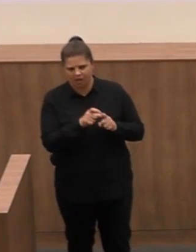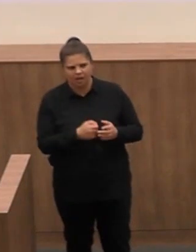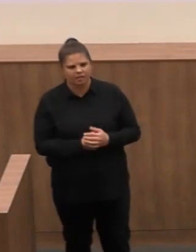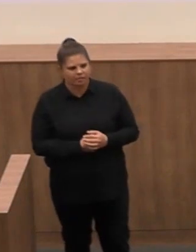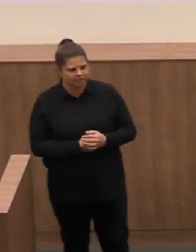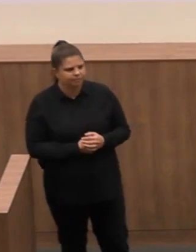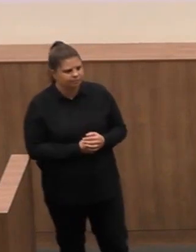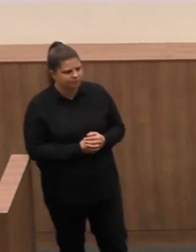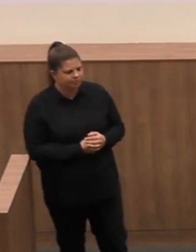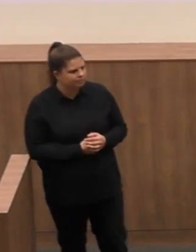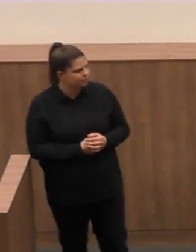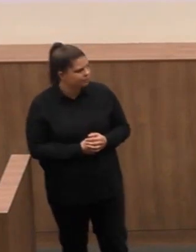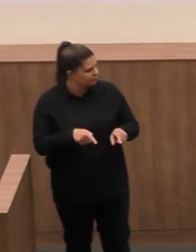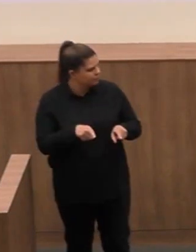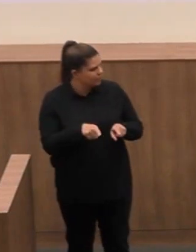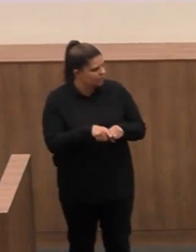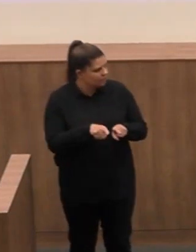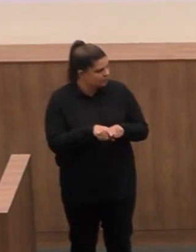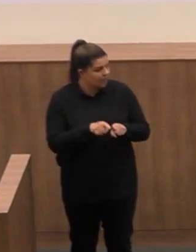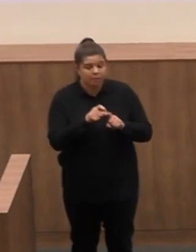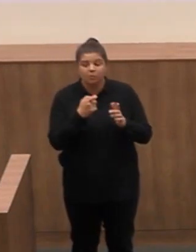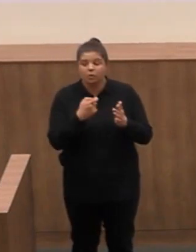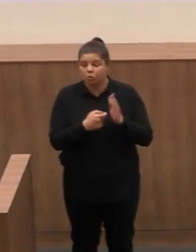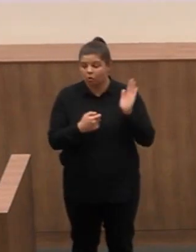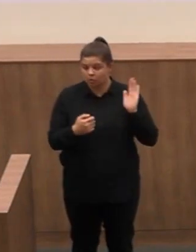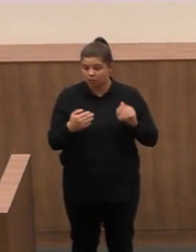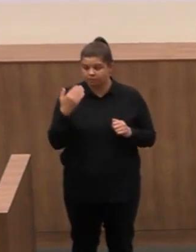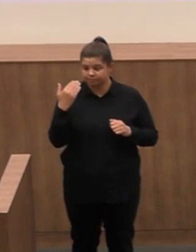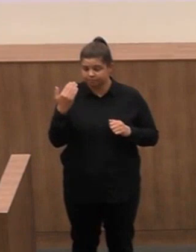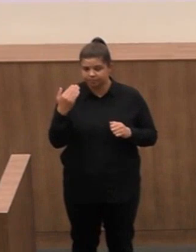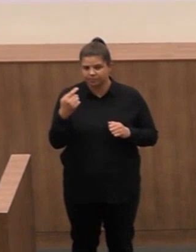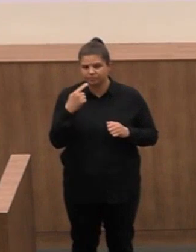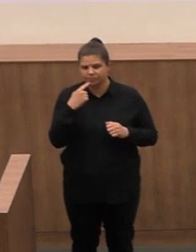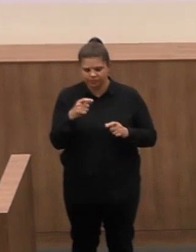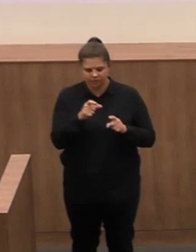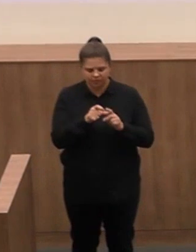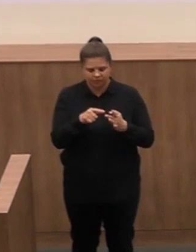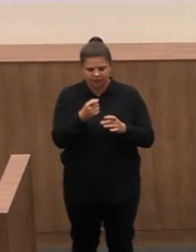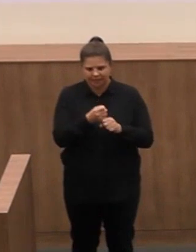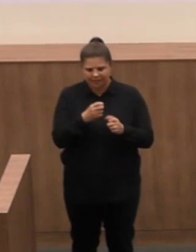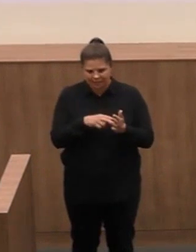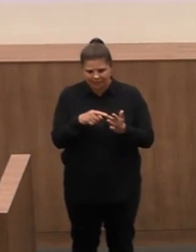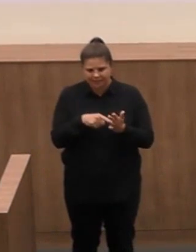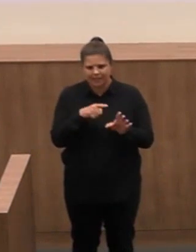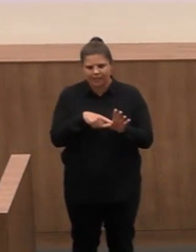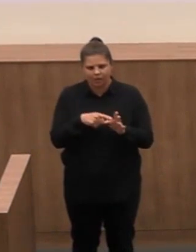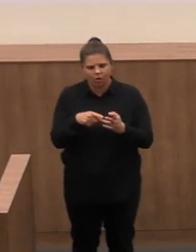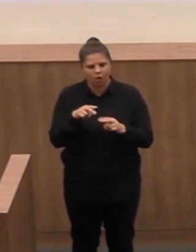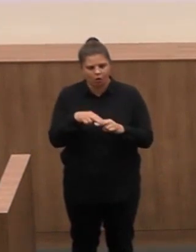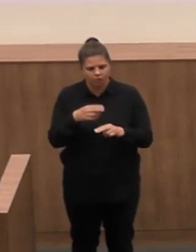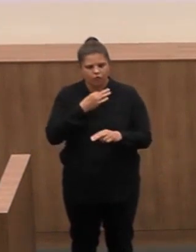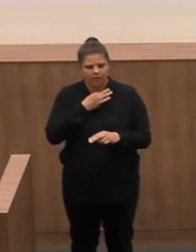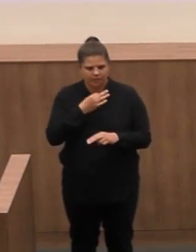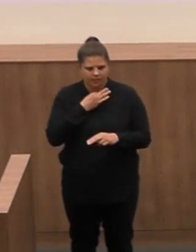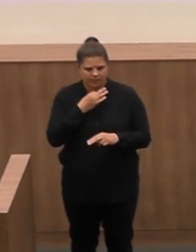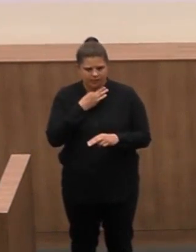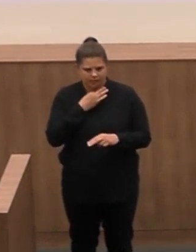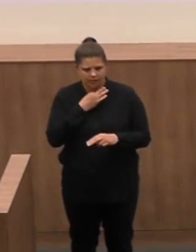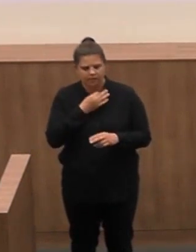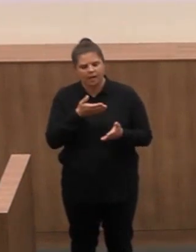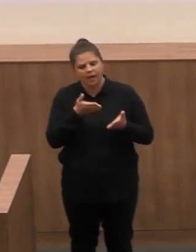that Dr Gooding touched on in his talk about that dignity of risk. And one thing I find is